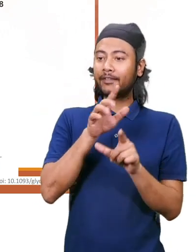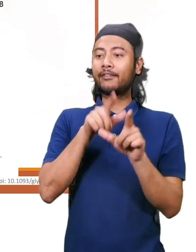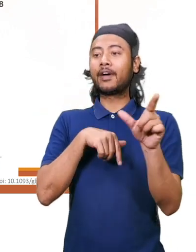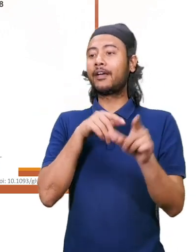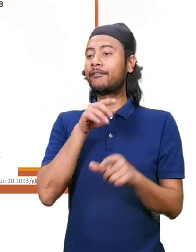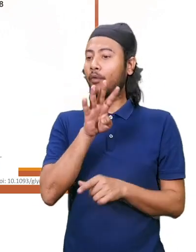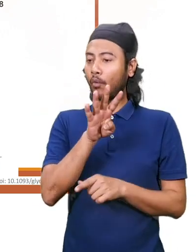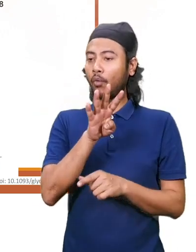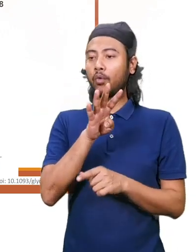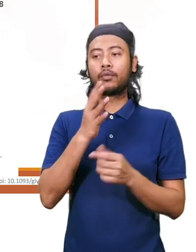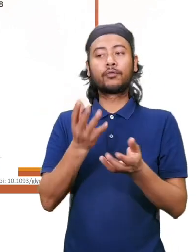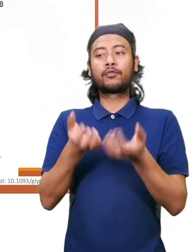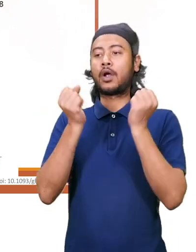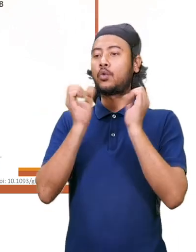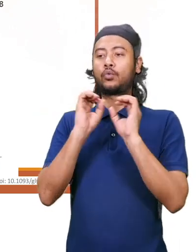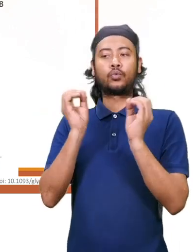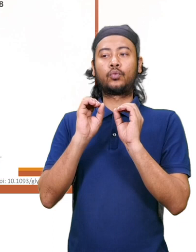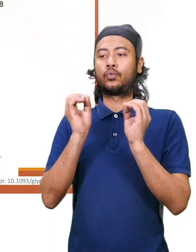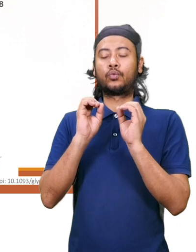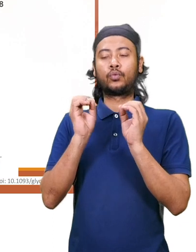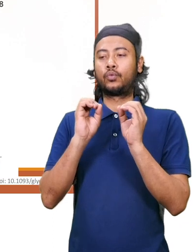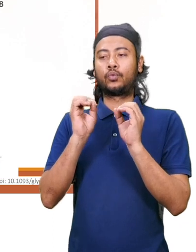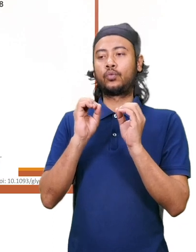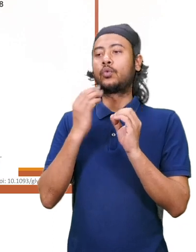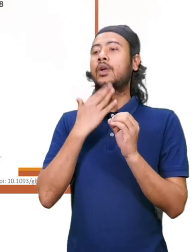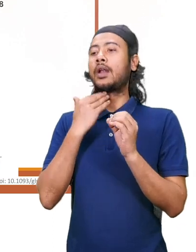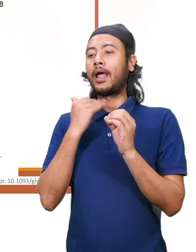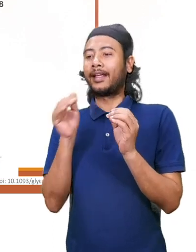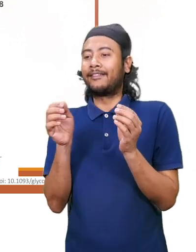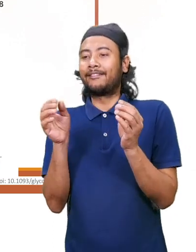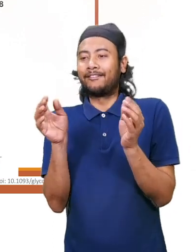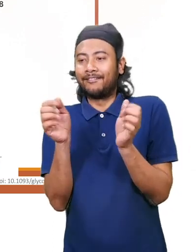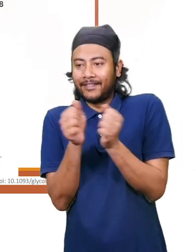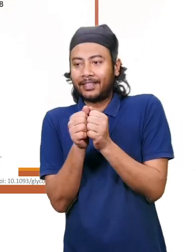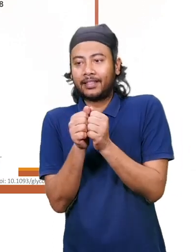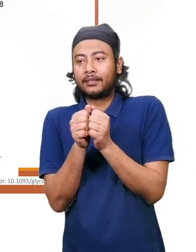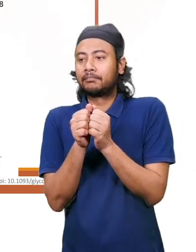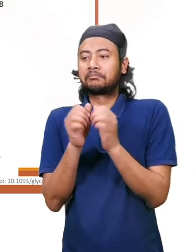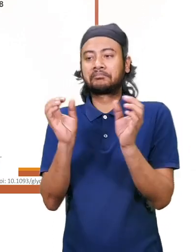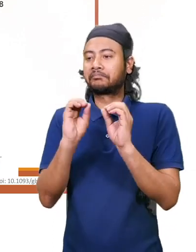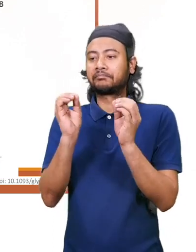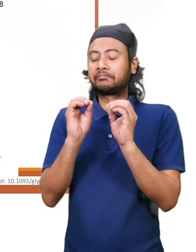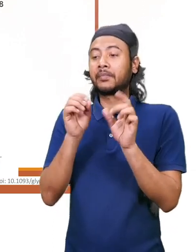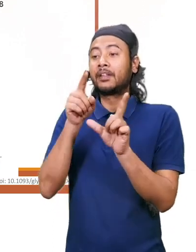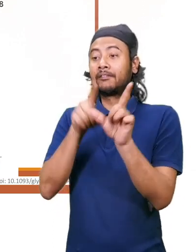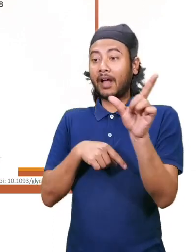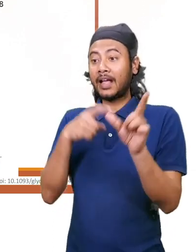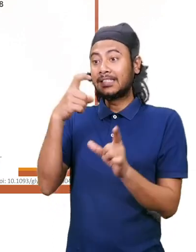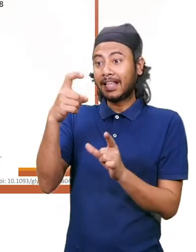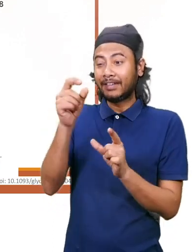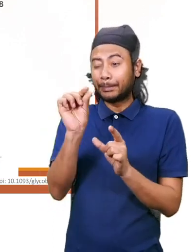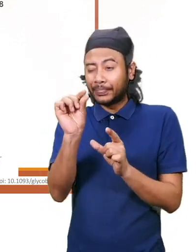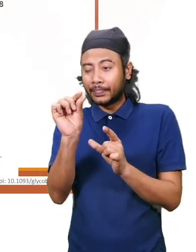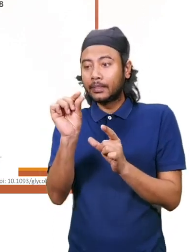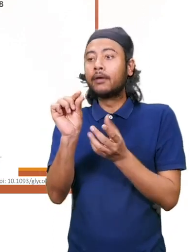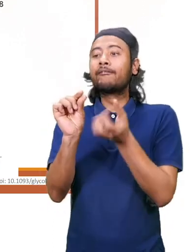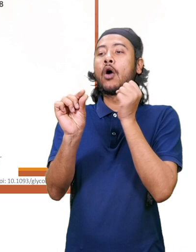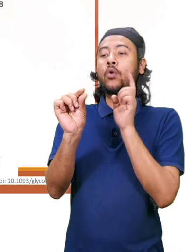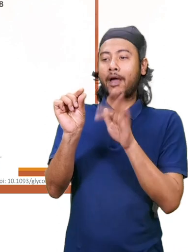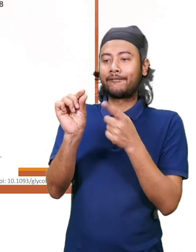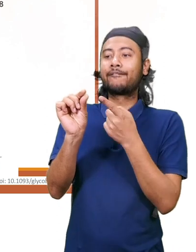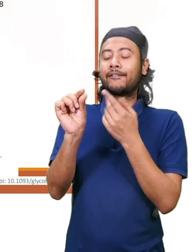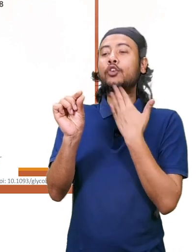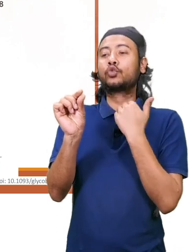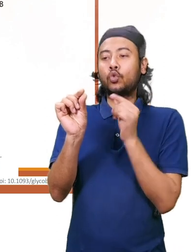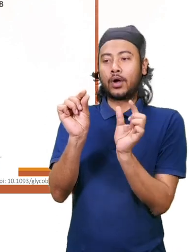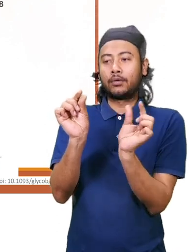R328. We are not seeing any fragment of Y5 or Y4 with a